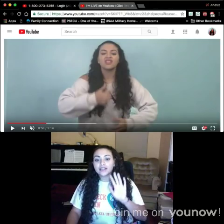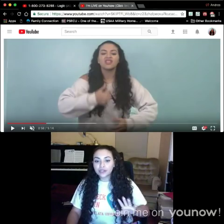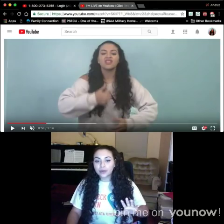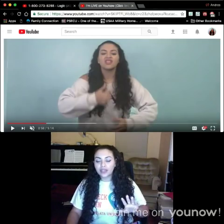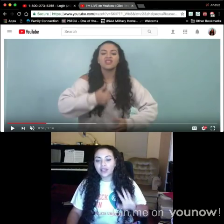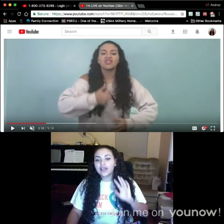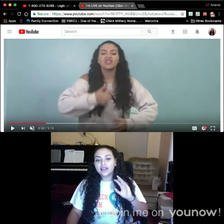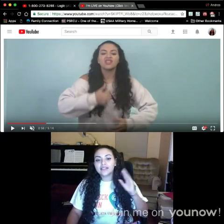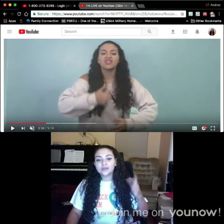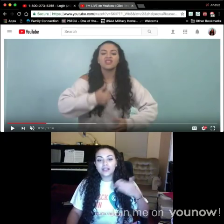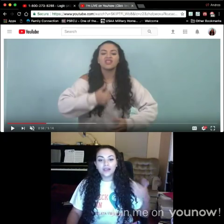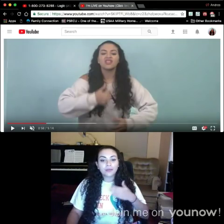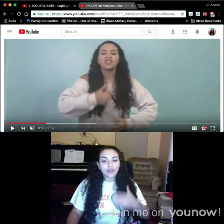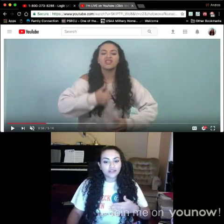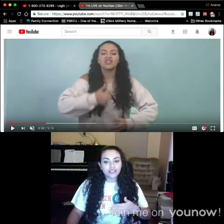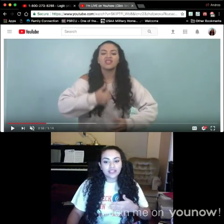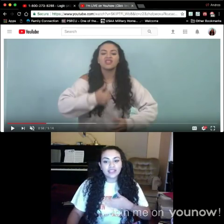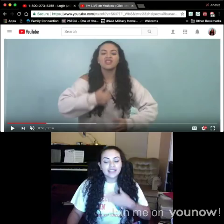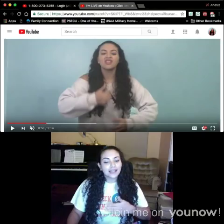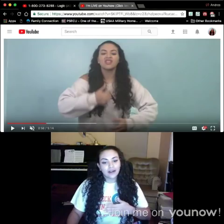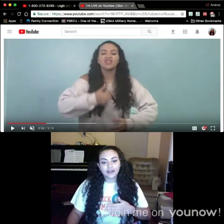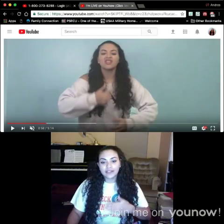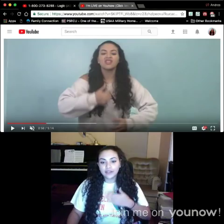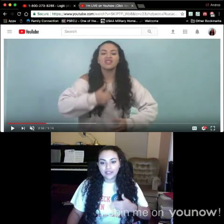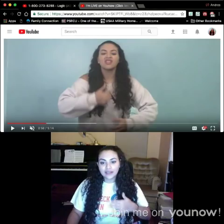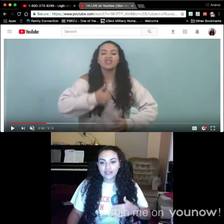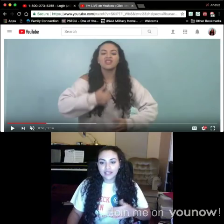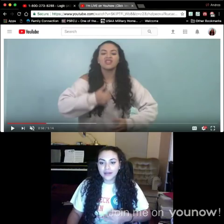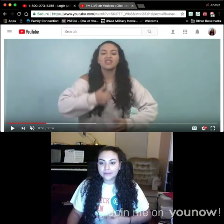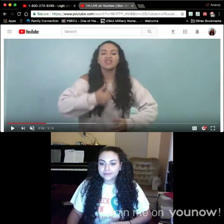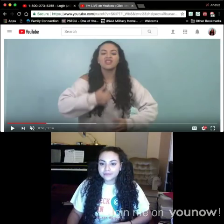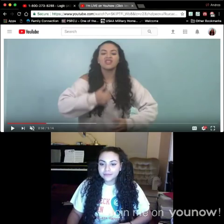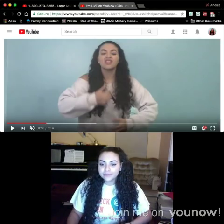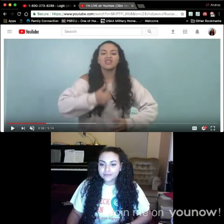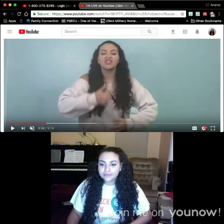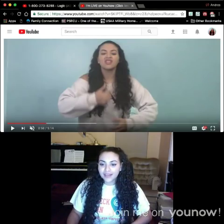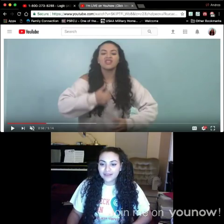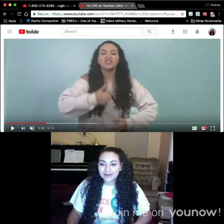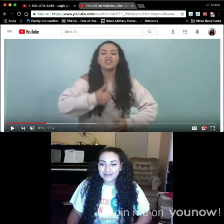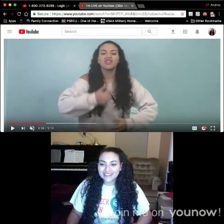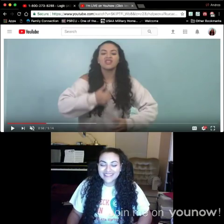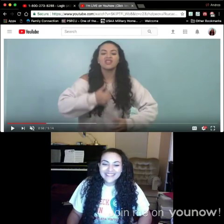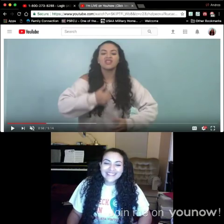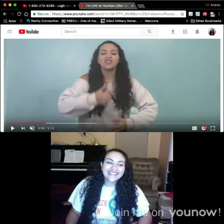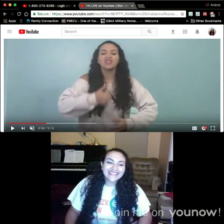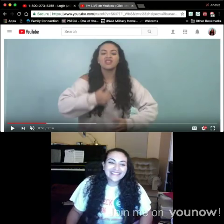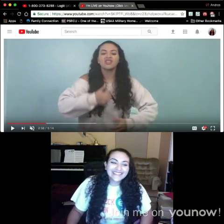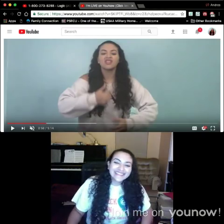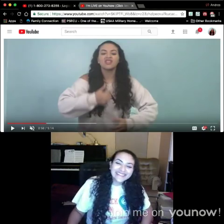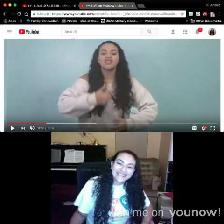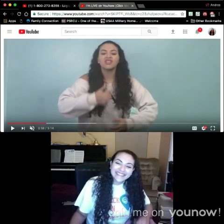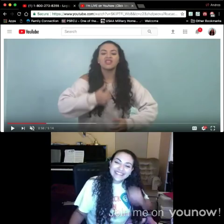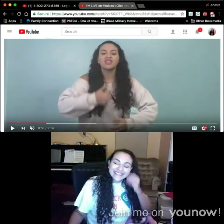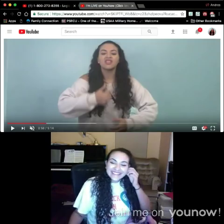it slowly, then speeding it up gradually, it's not that hard, and you can definitely get it down. I have no opinion.